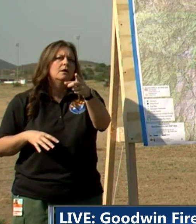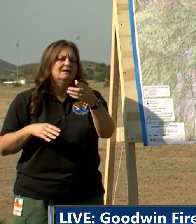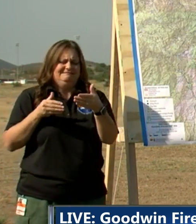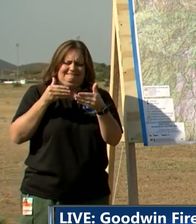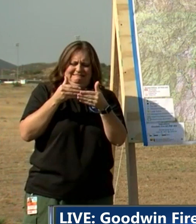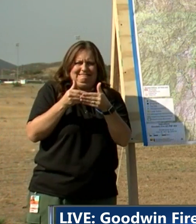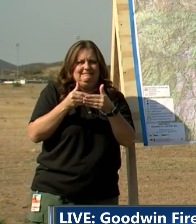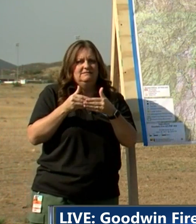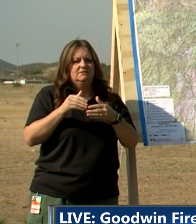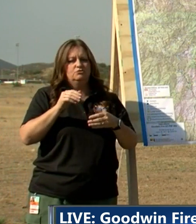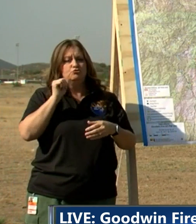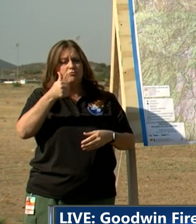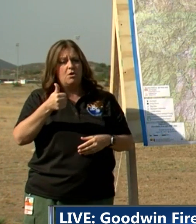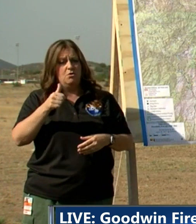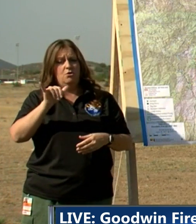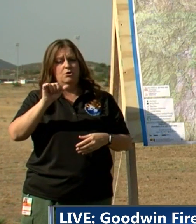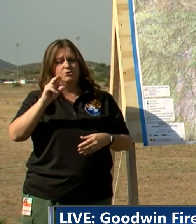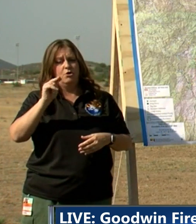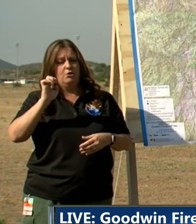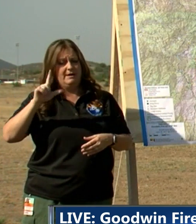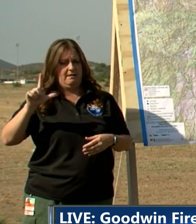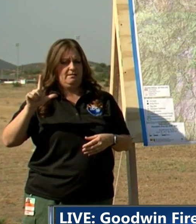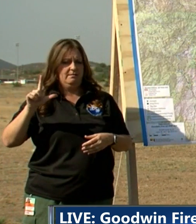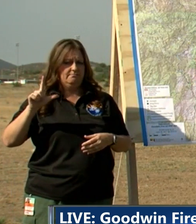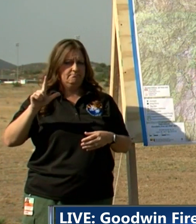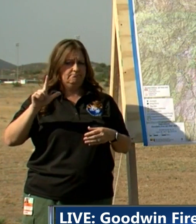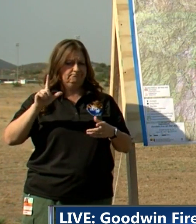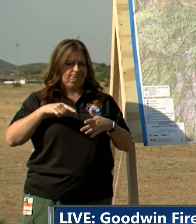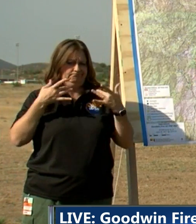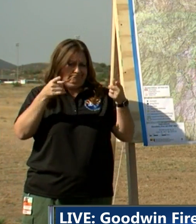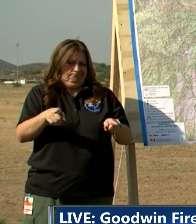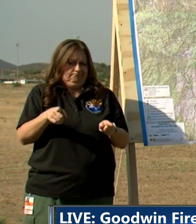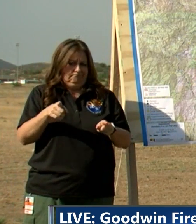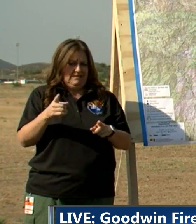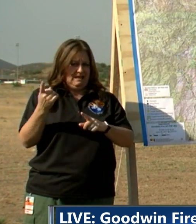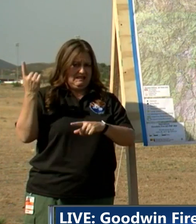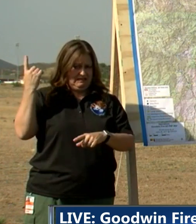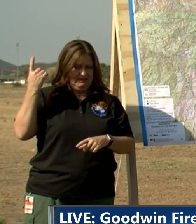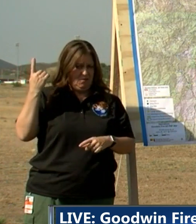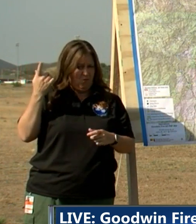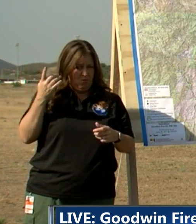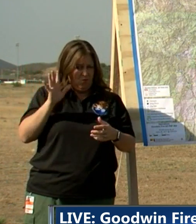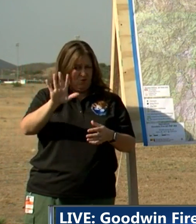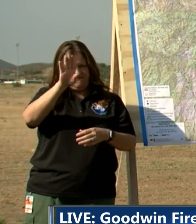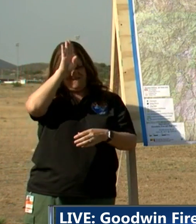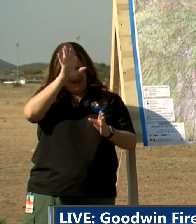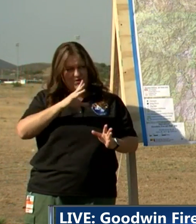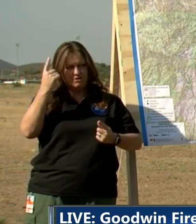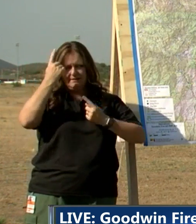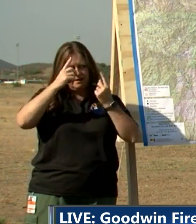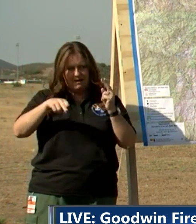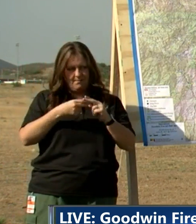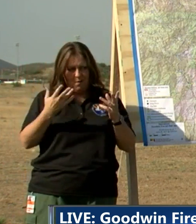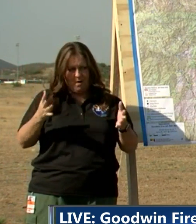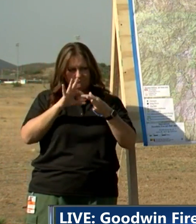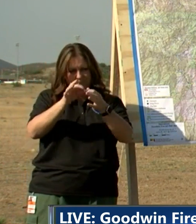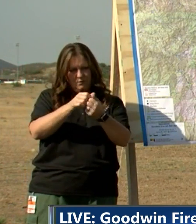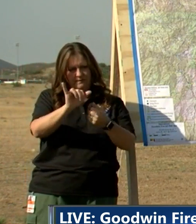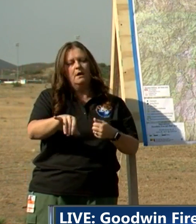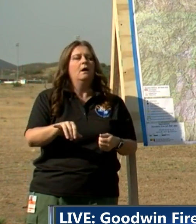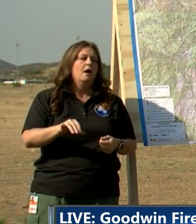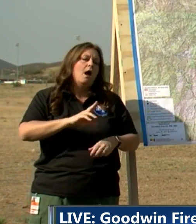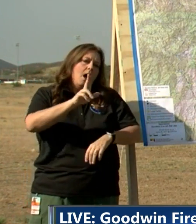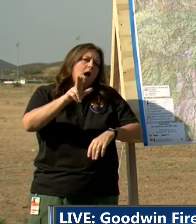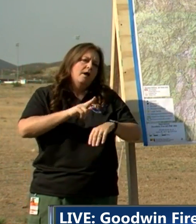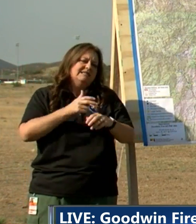anniversary. And what is going through your firefighters' minds knowing that we're coming up to that? What I will tell you, obviously it's on every